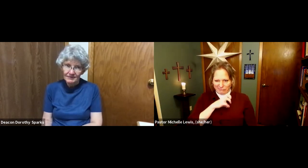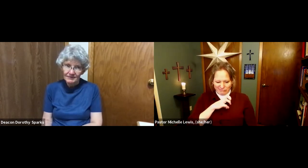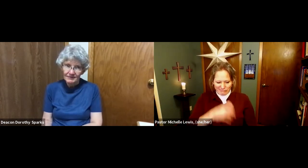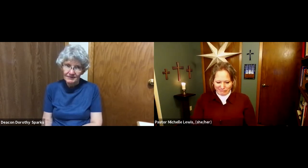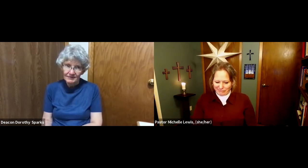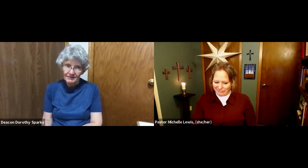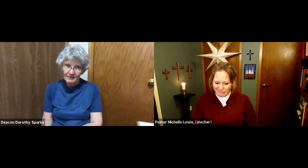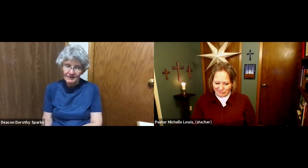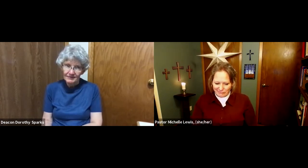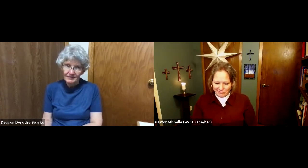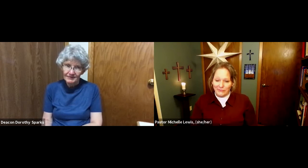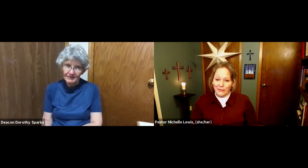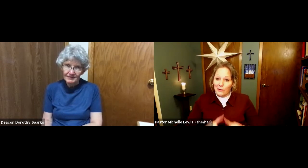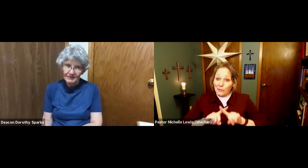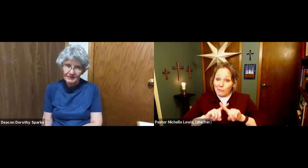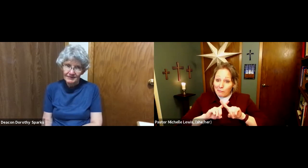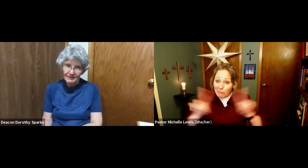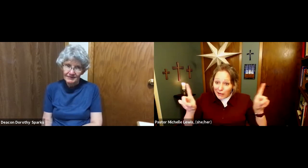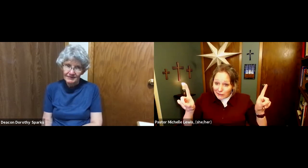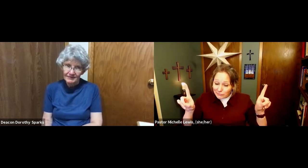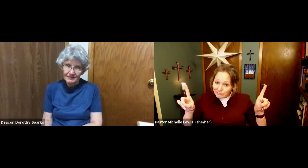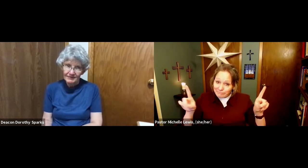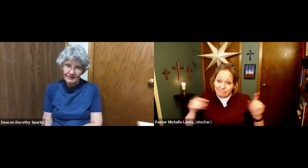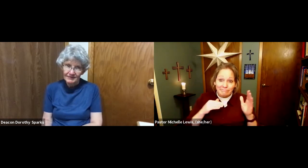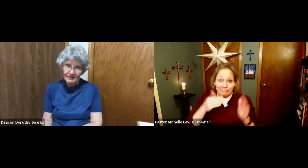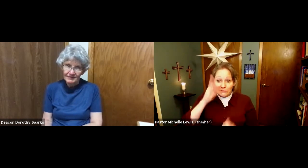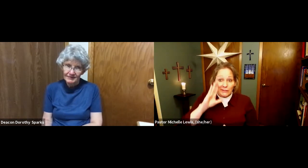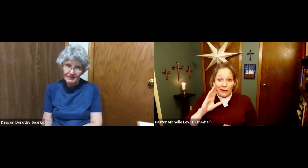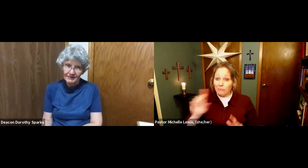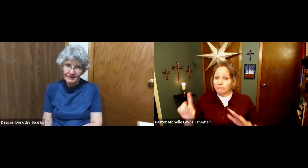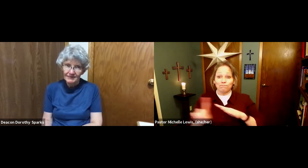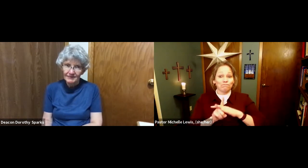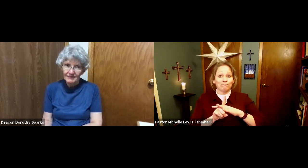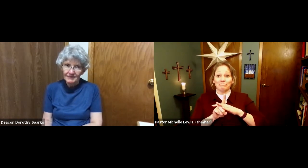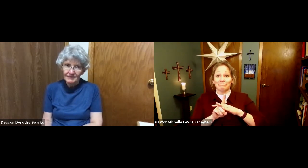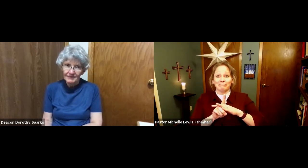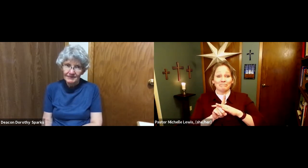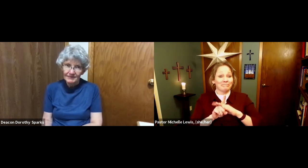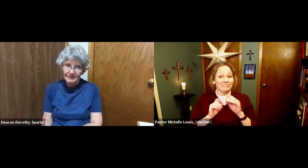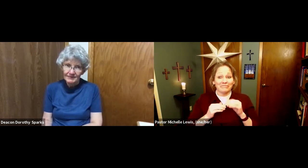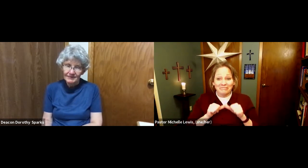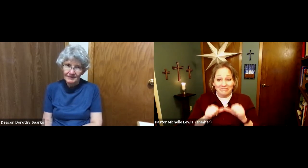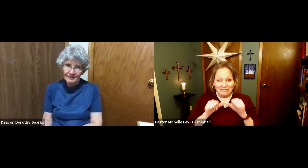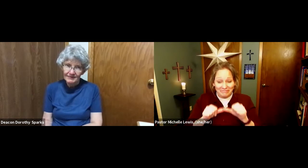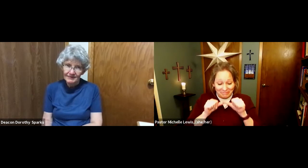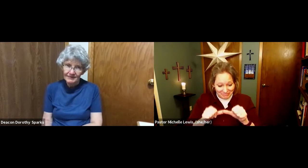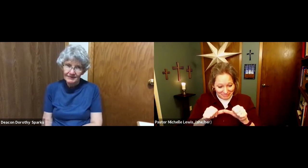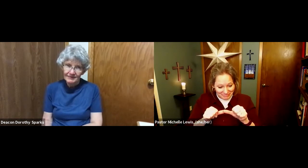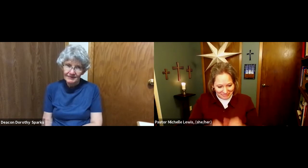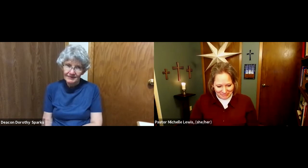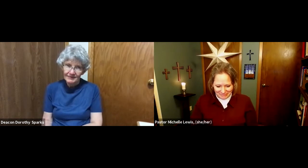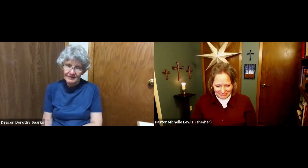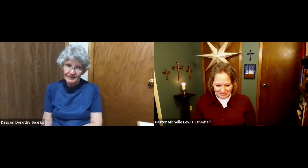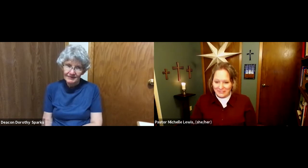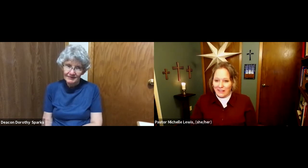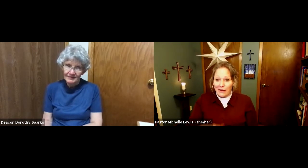Similarly to how it's a little weird to share the peace, pass the peace during a time of COVID, it is also sort of odd to try and collect an